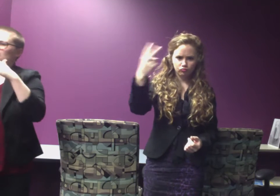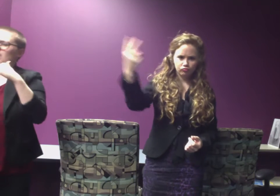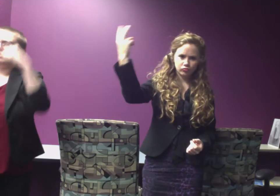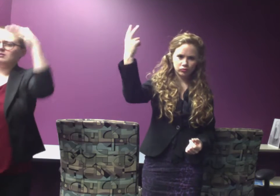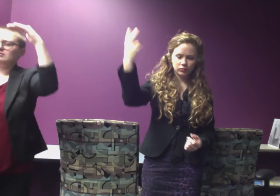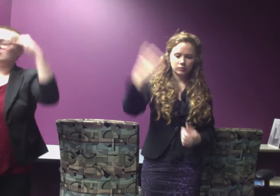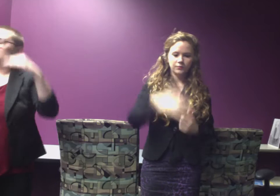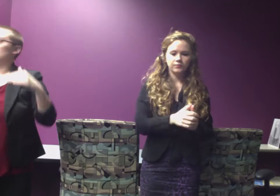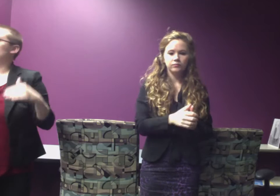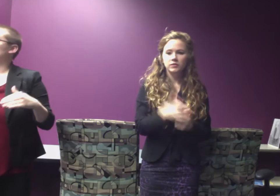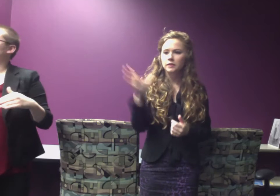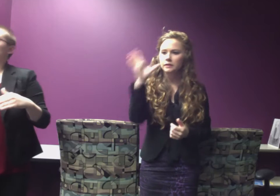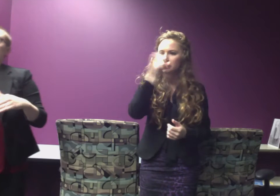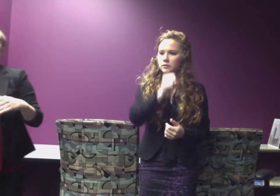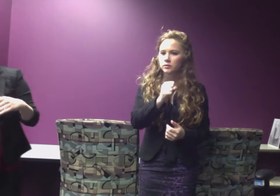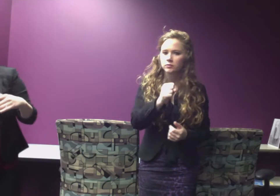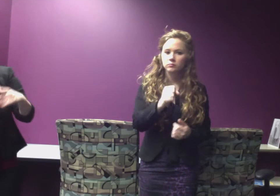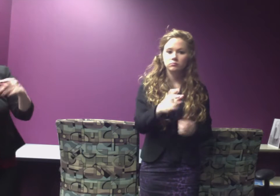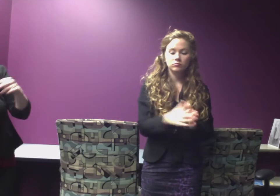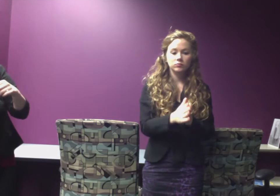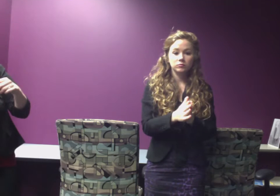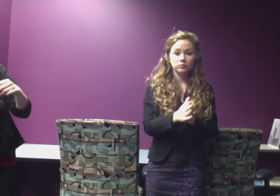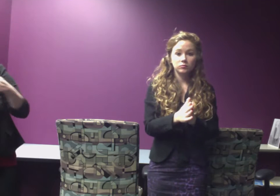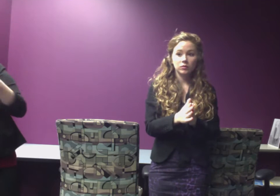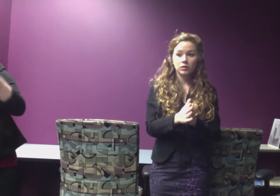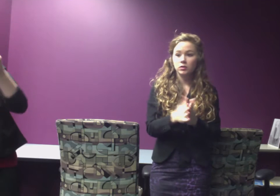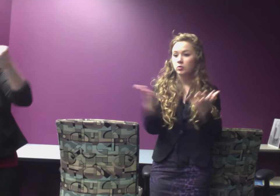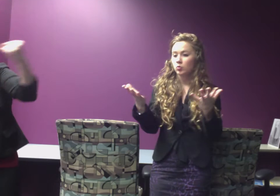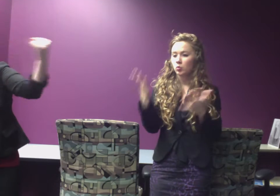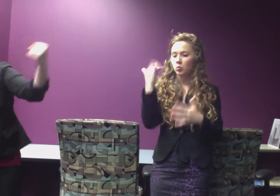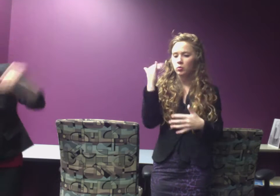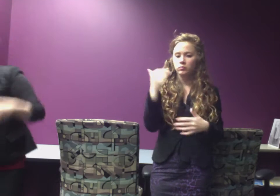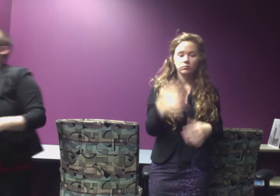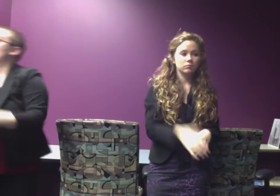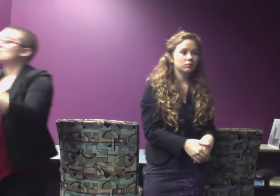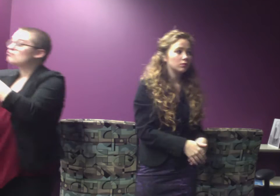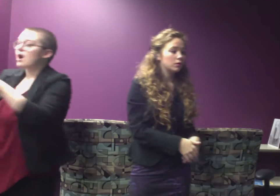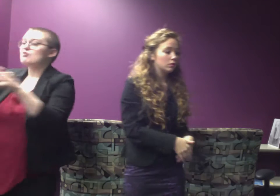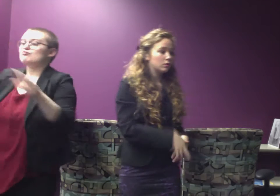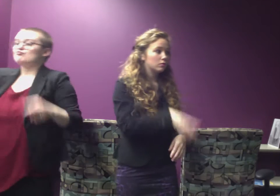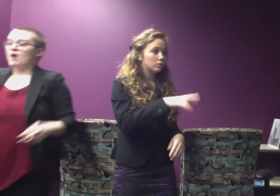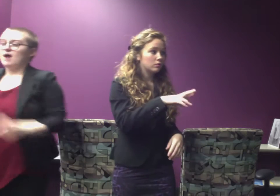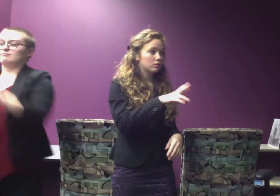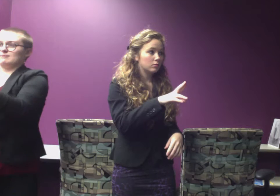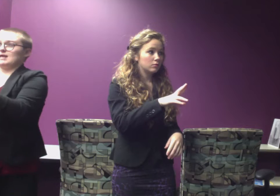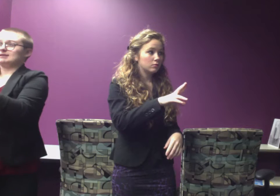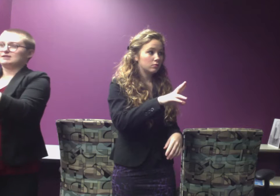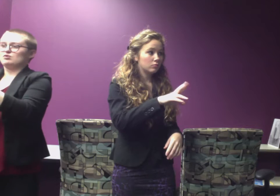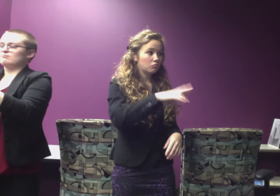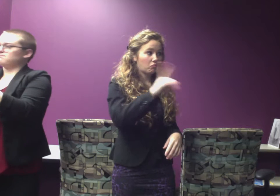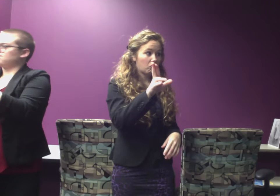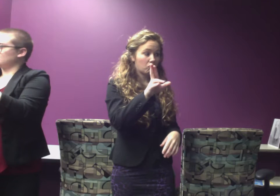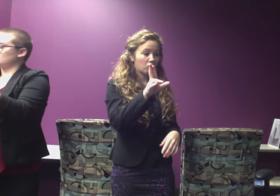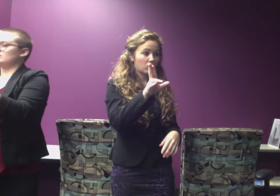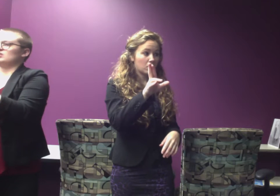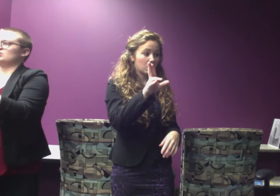Okay, it's on the right side of 0. It's also on the right side of -1, isn't it? That will be important in a